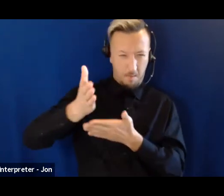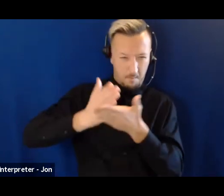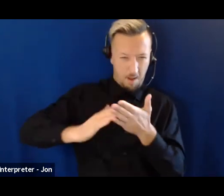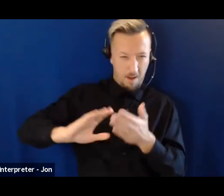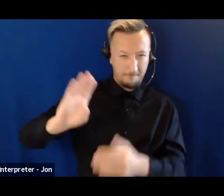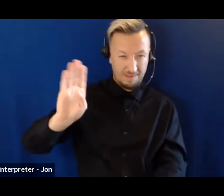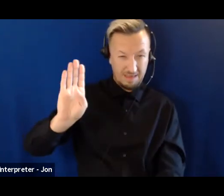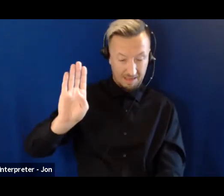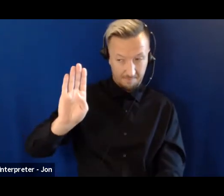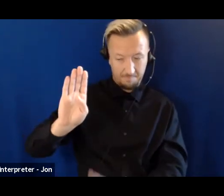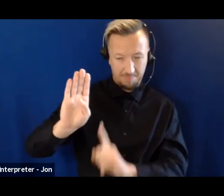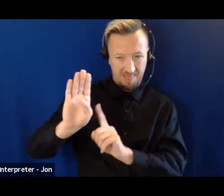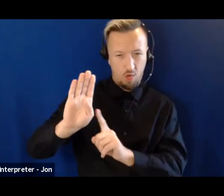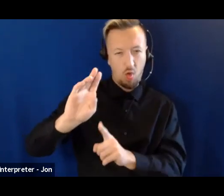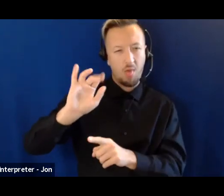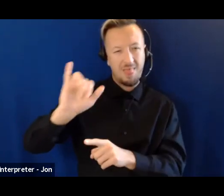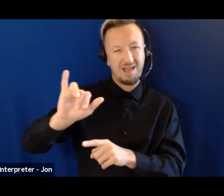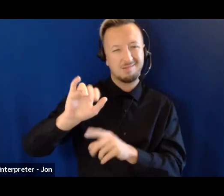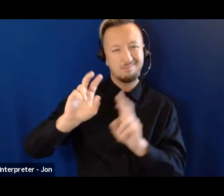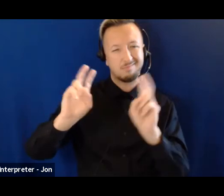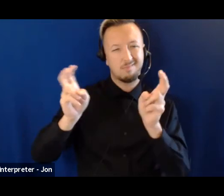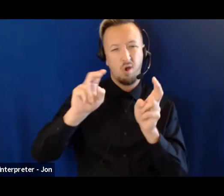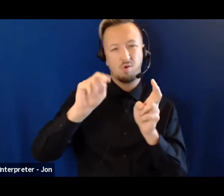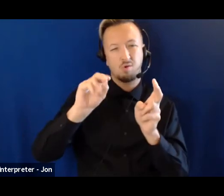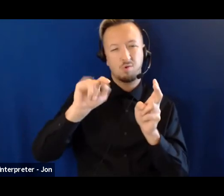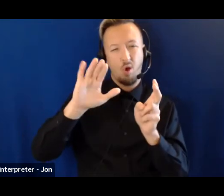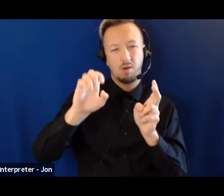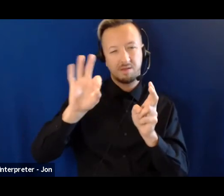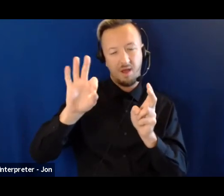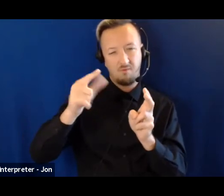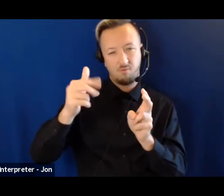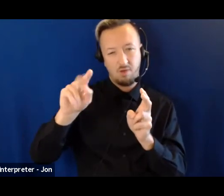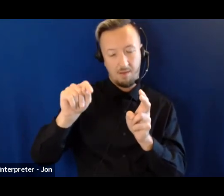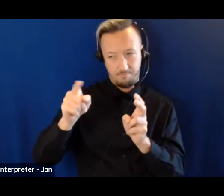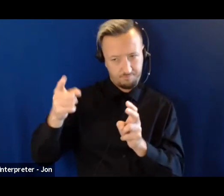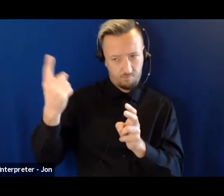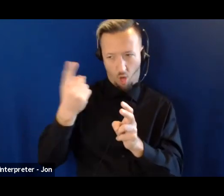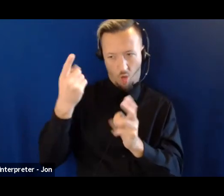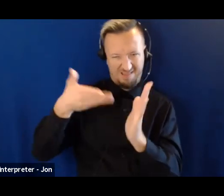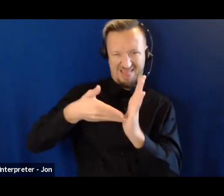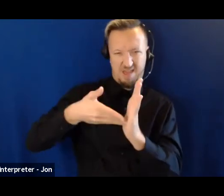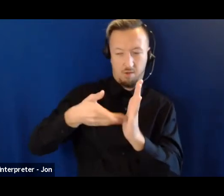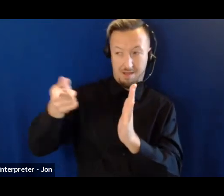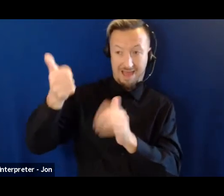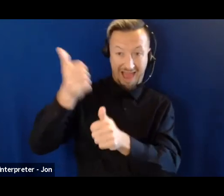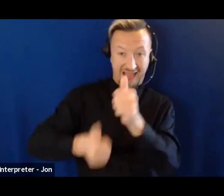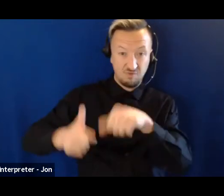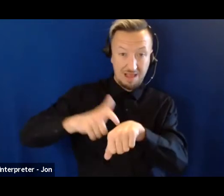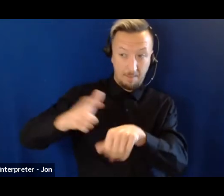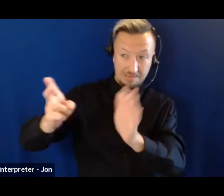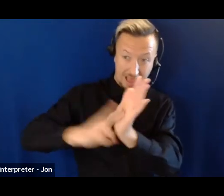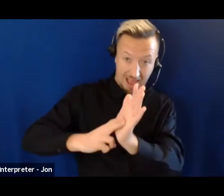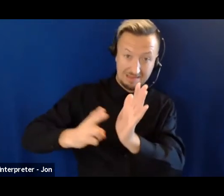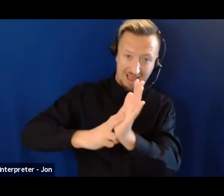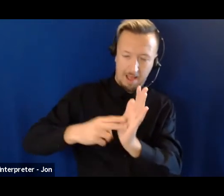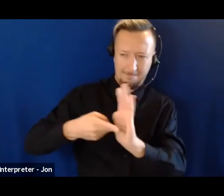grant award, those assurances are on there every single time. And so every single time they sign them, they're saying, we agree to this. So